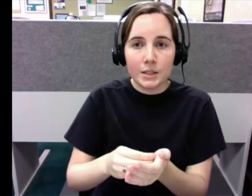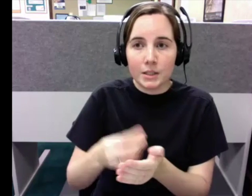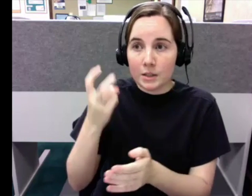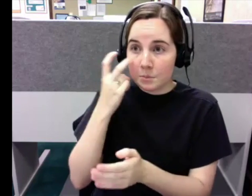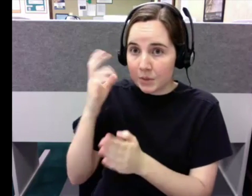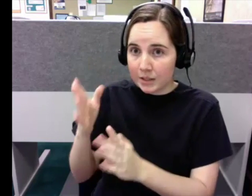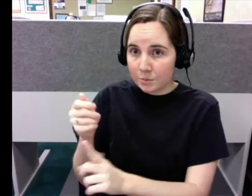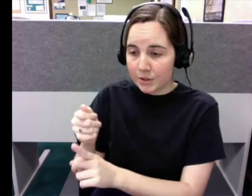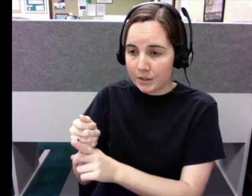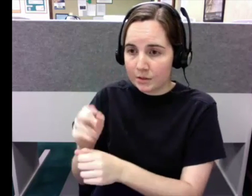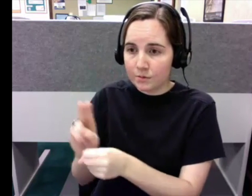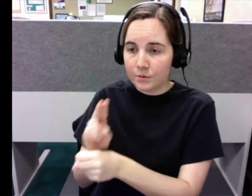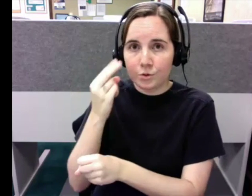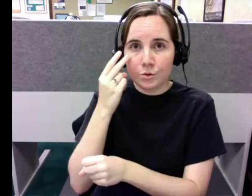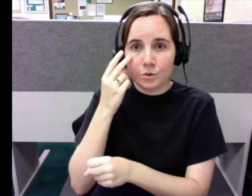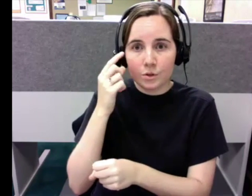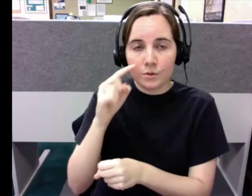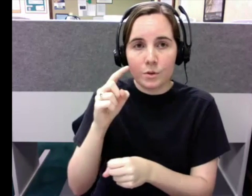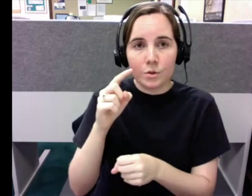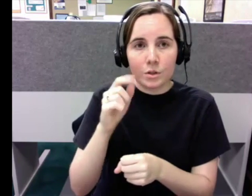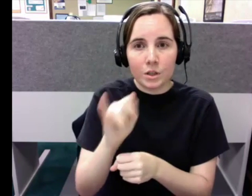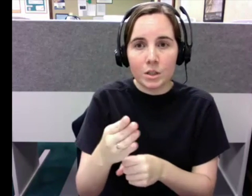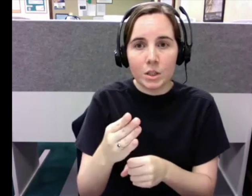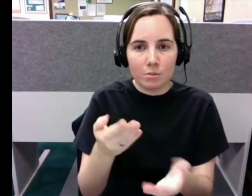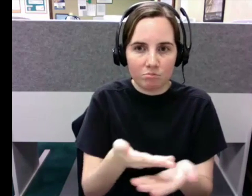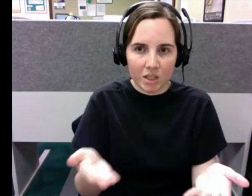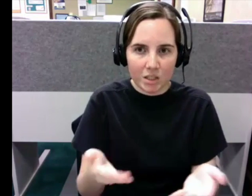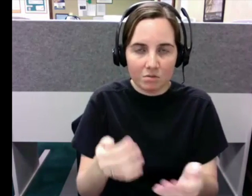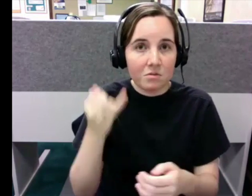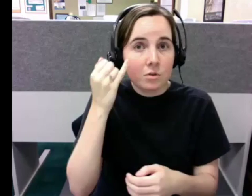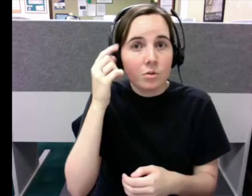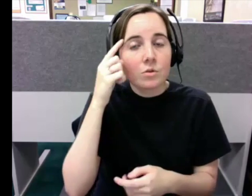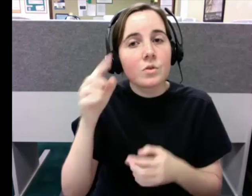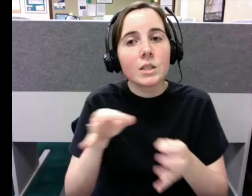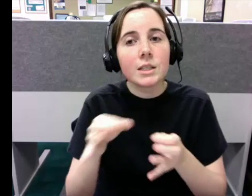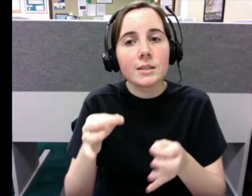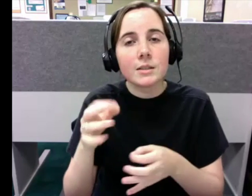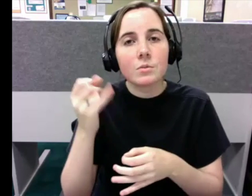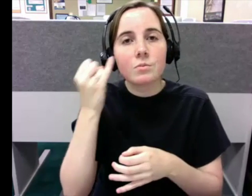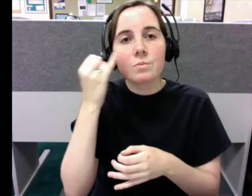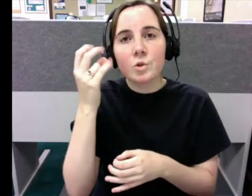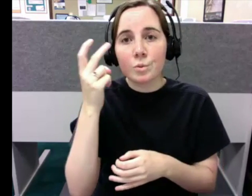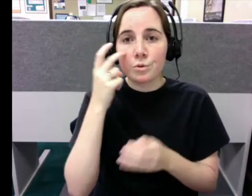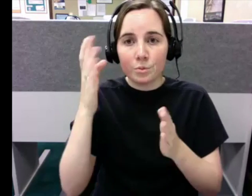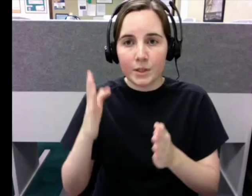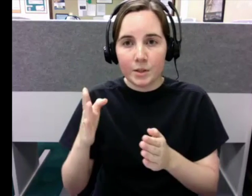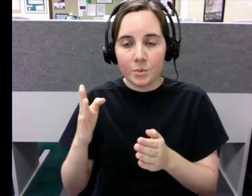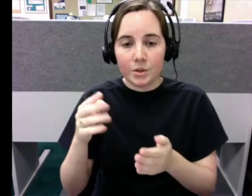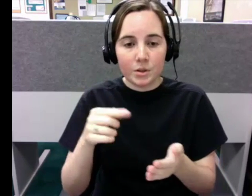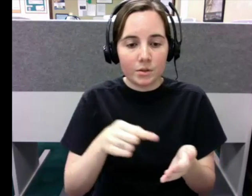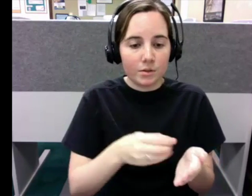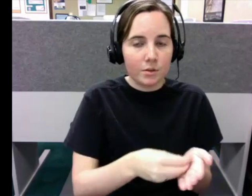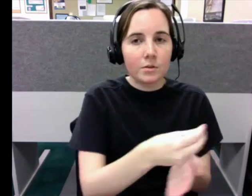example, if a blind person uses wages to pay for transportation to and from work, the wages used to pay